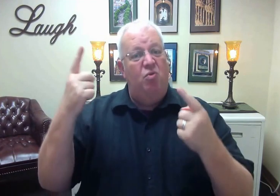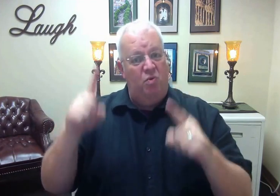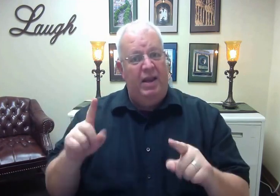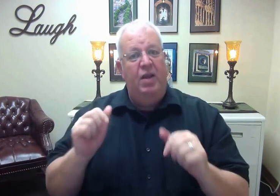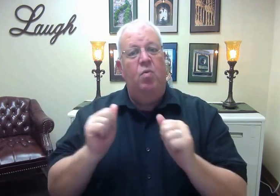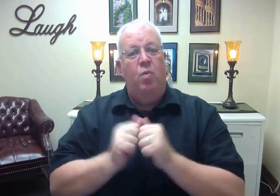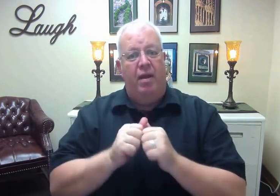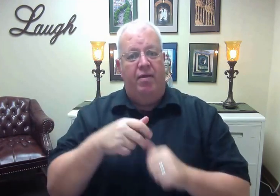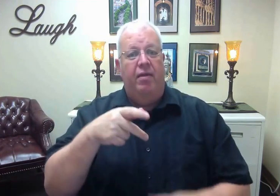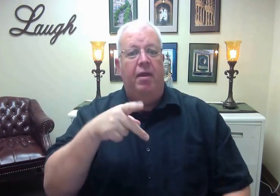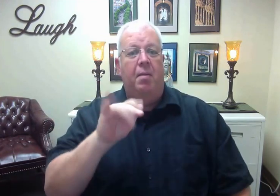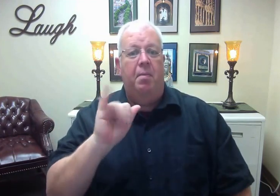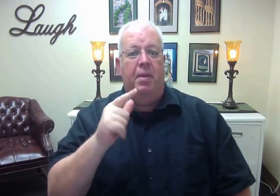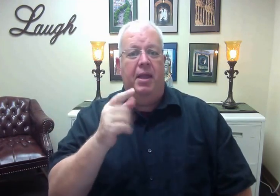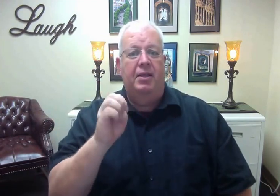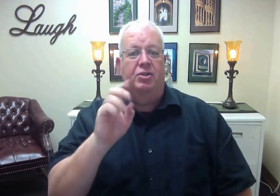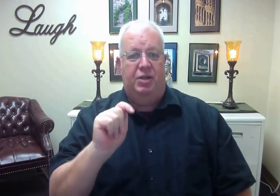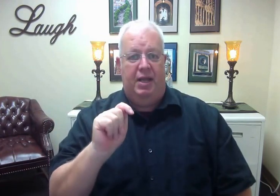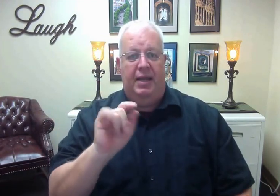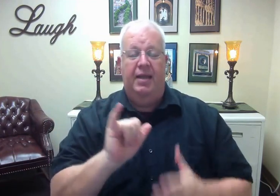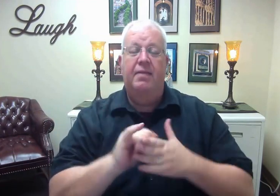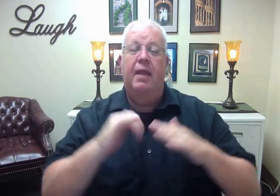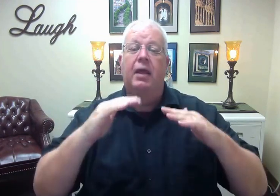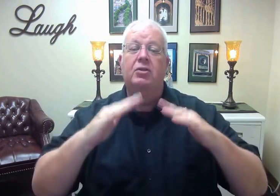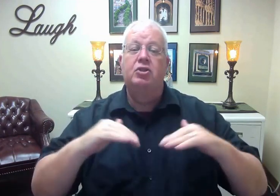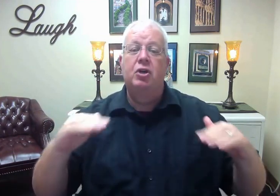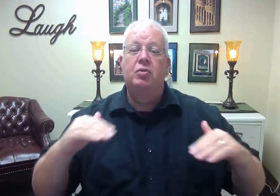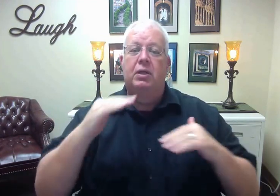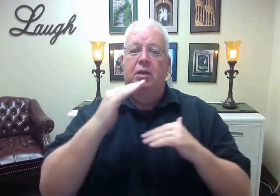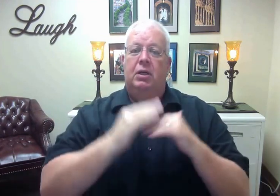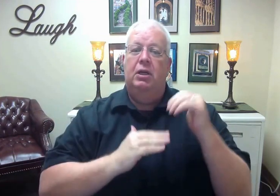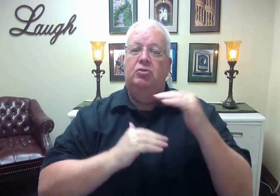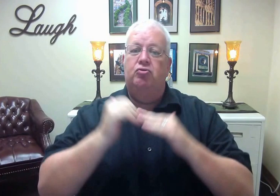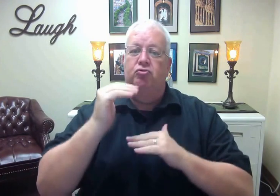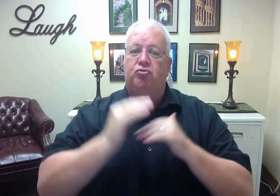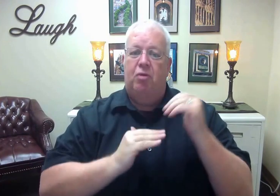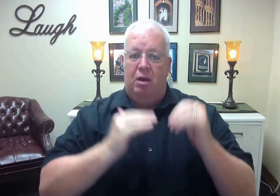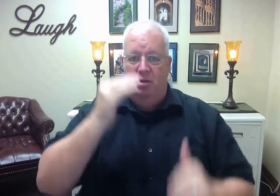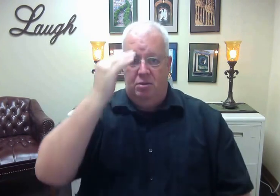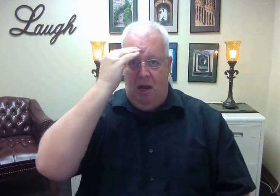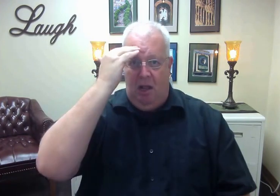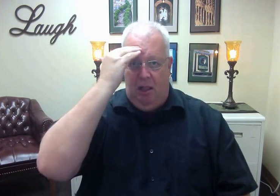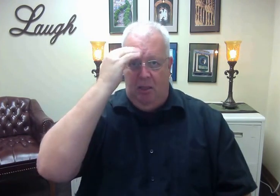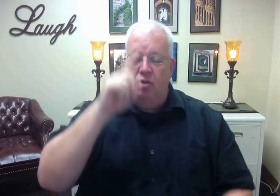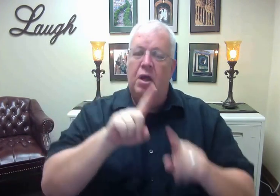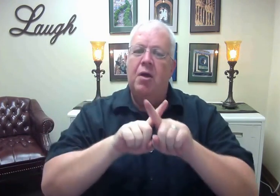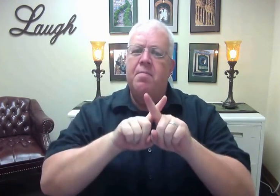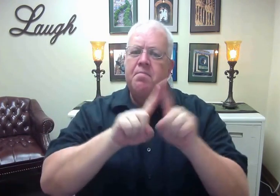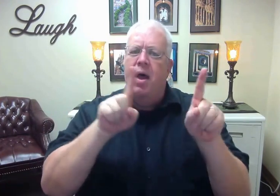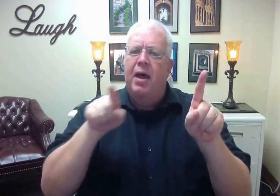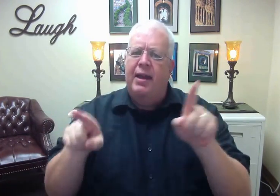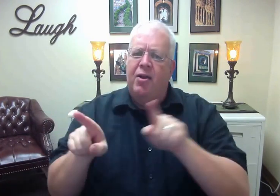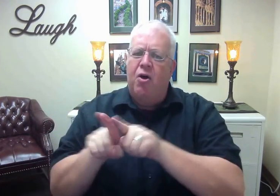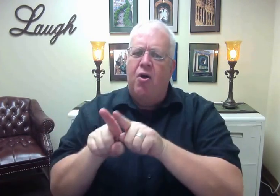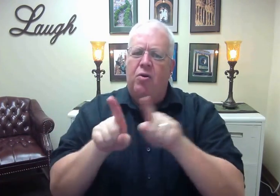He agreed with Piaget that children construct knowledge, but he also believed in